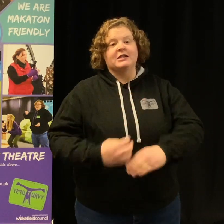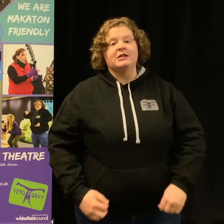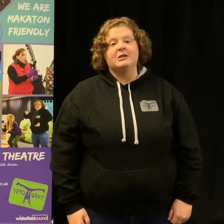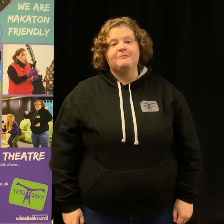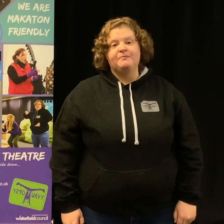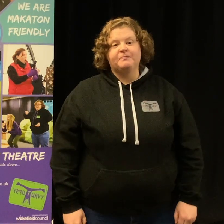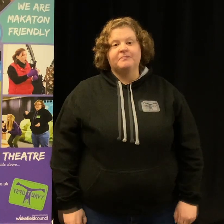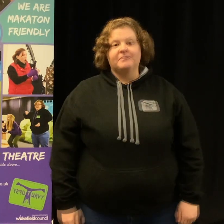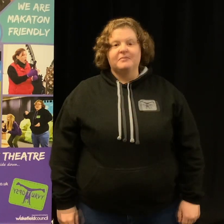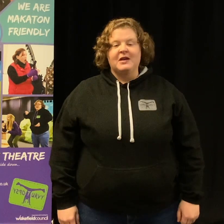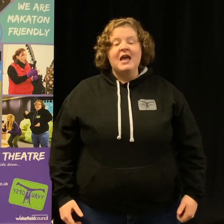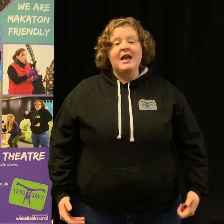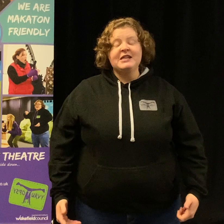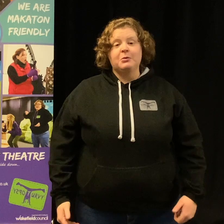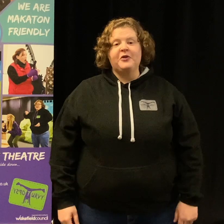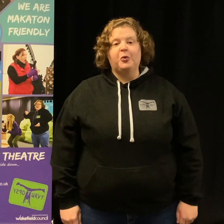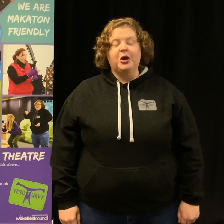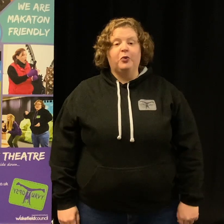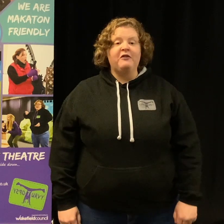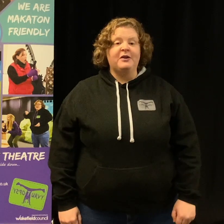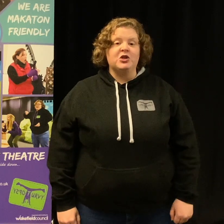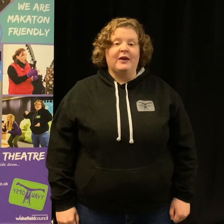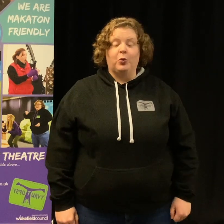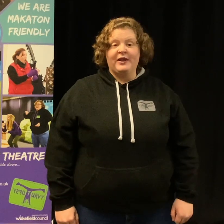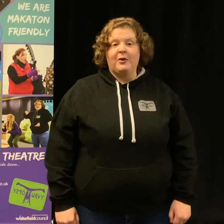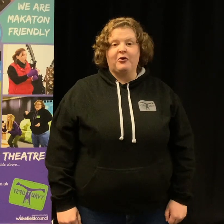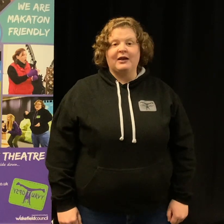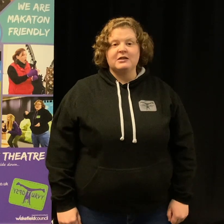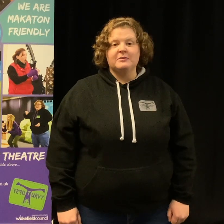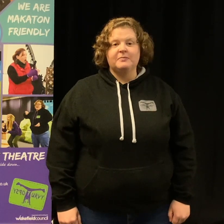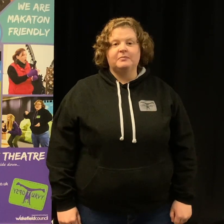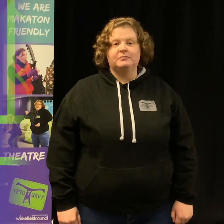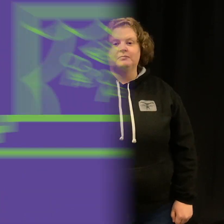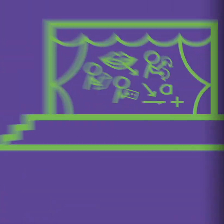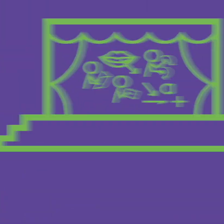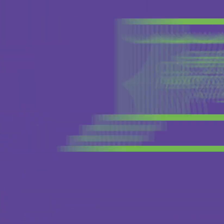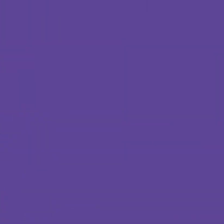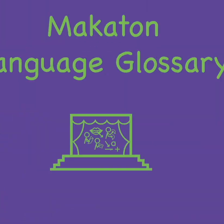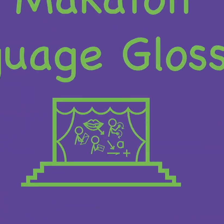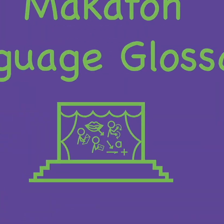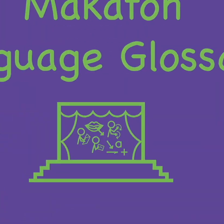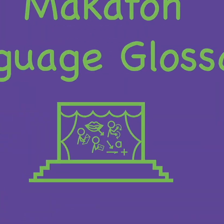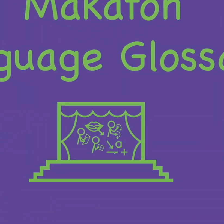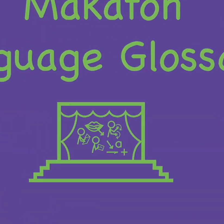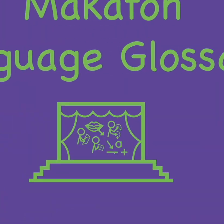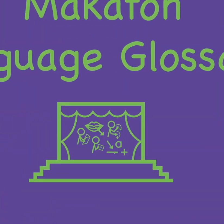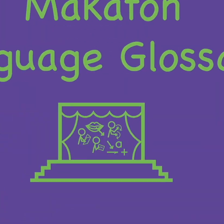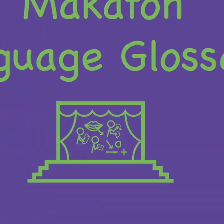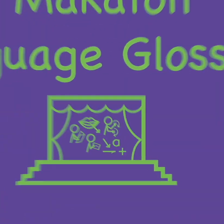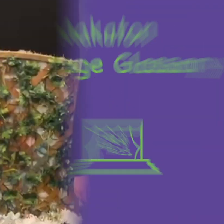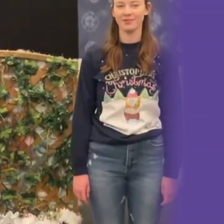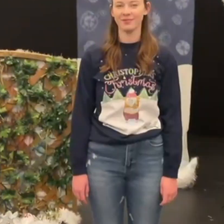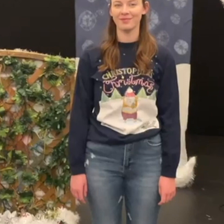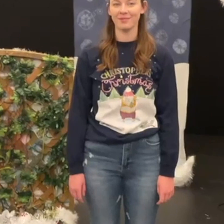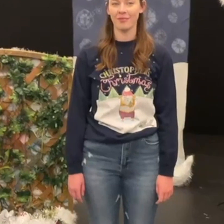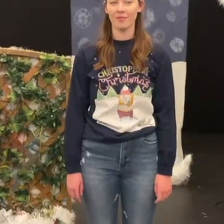freelancers. Here's some of the work we've been doing with our grant. With our Culture for Everyone grant, we created something that we